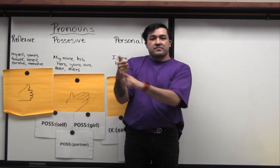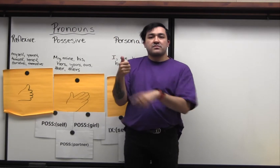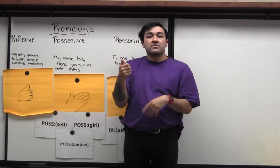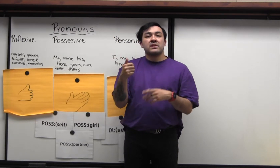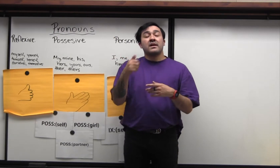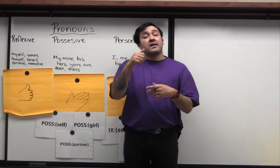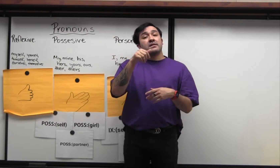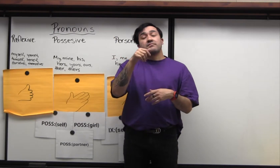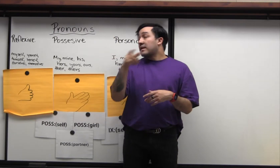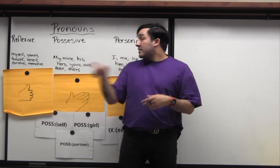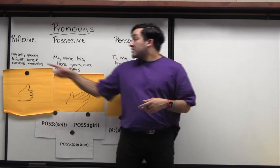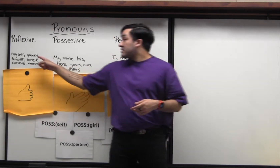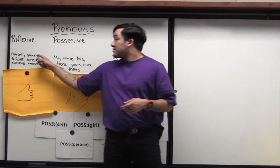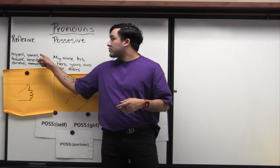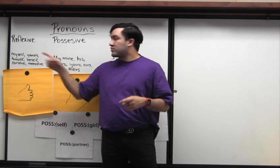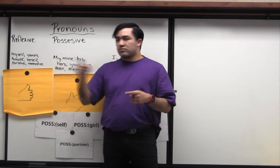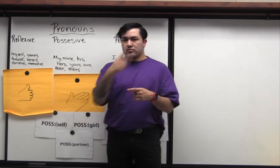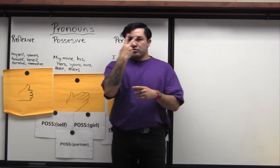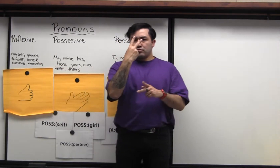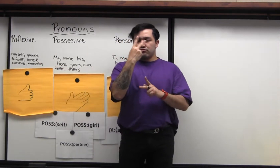himself. And